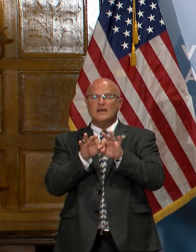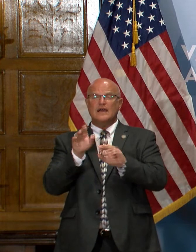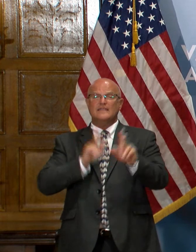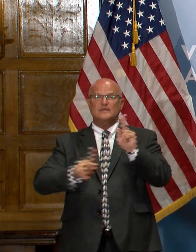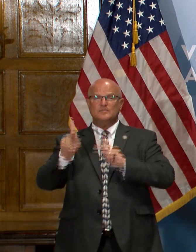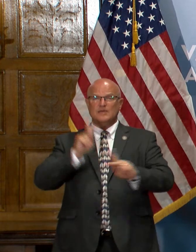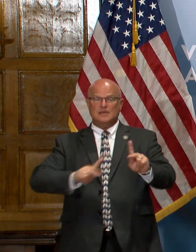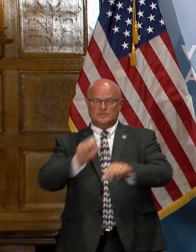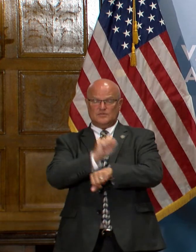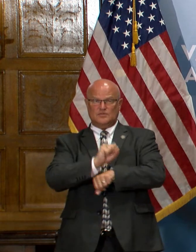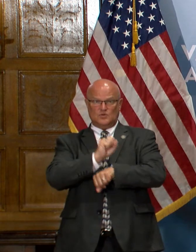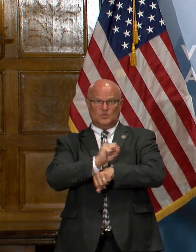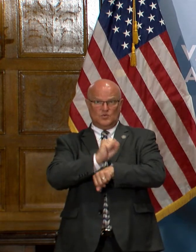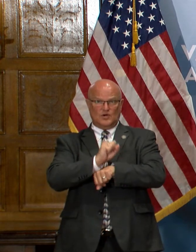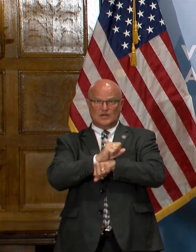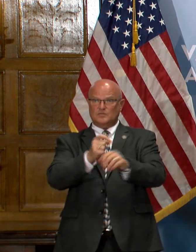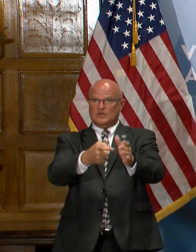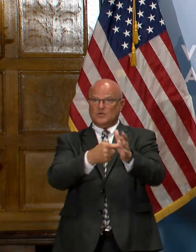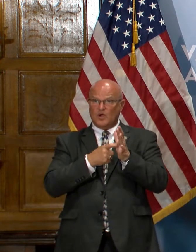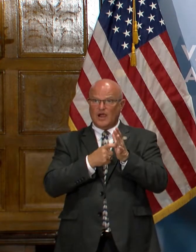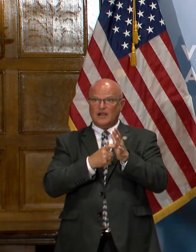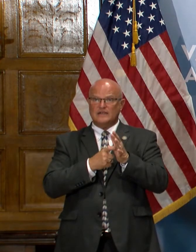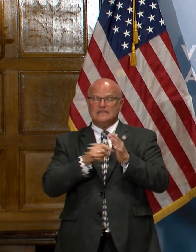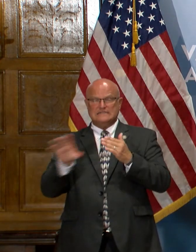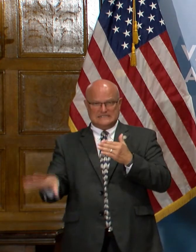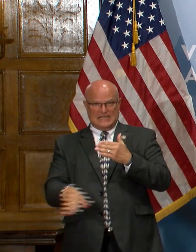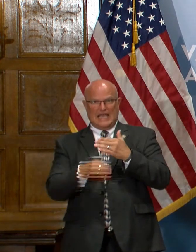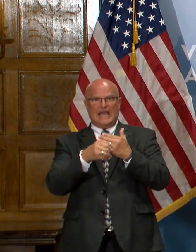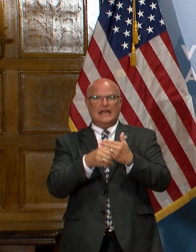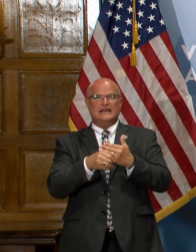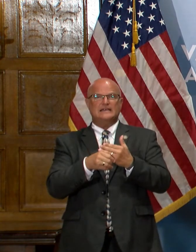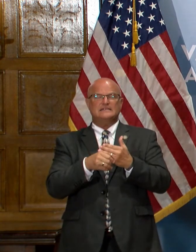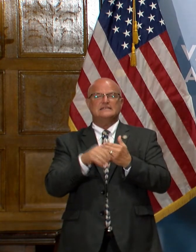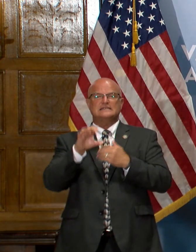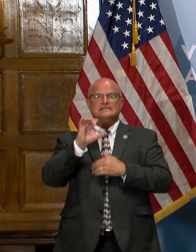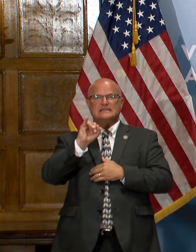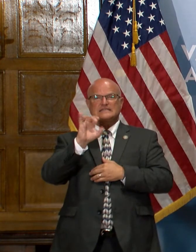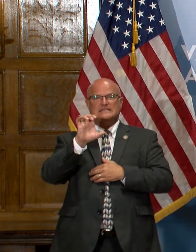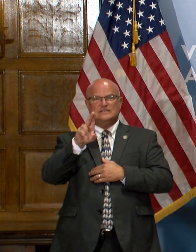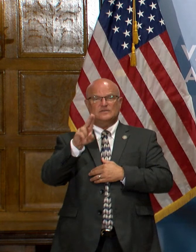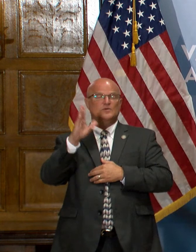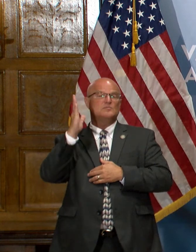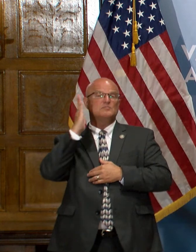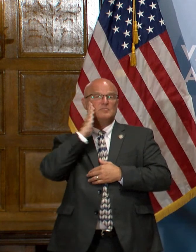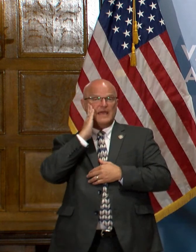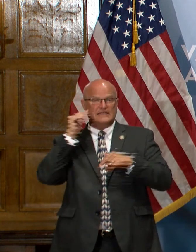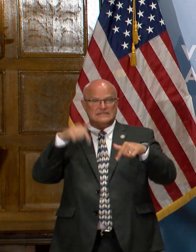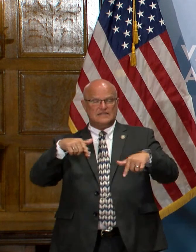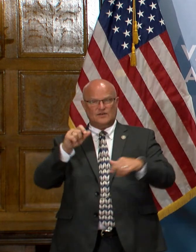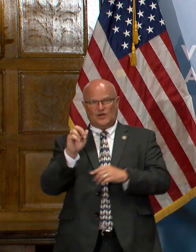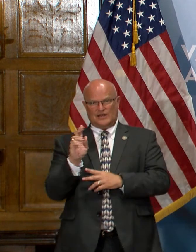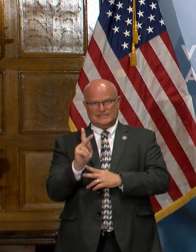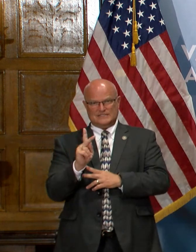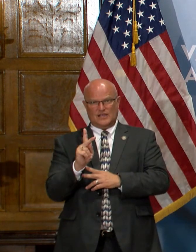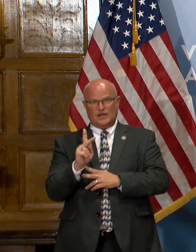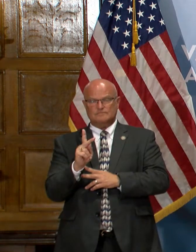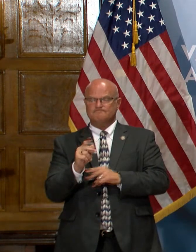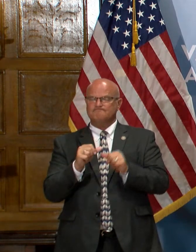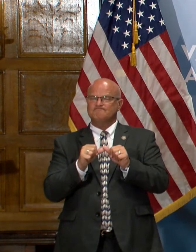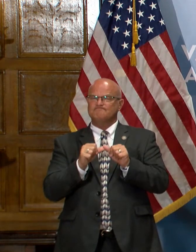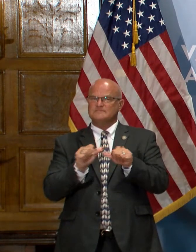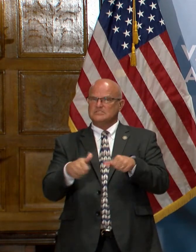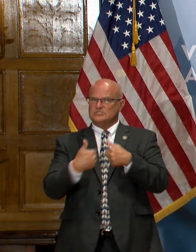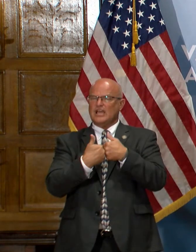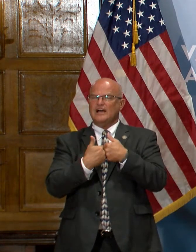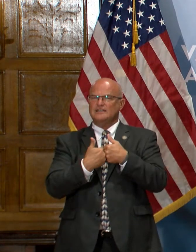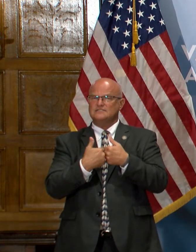personnel that it requires to add critical care beds or ICU beds in Arkansas. And we continue with that